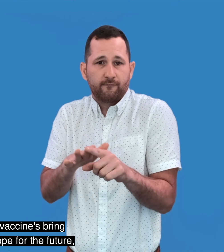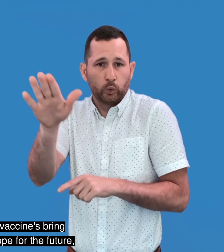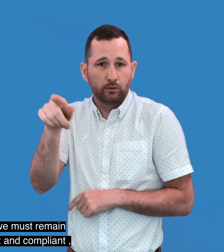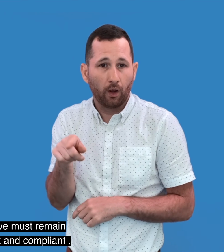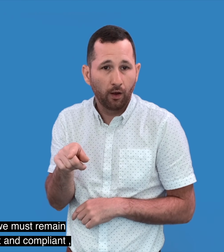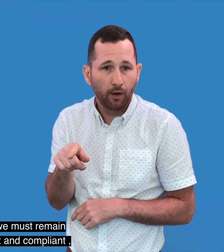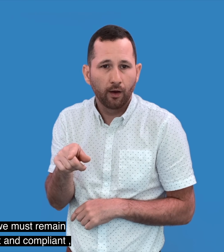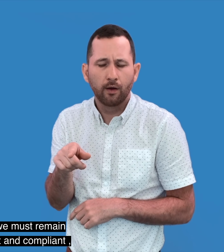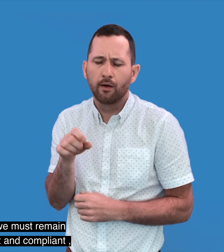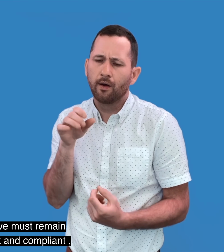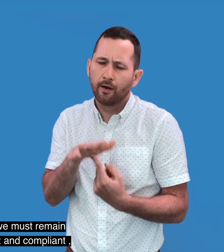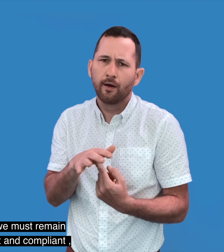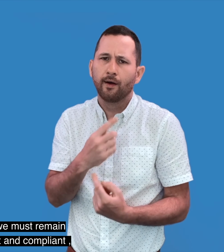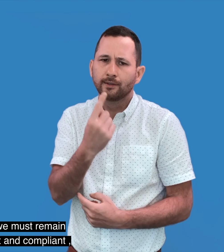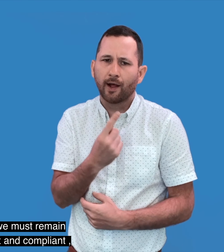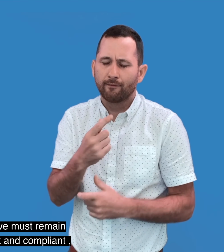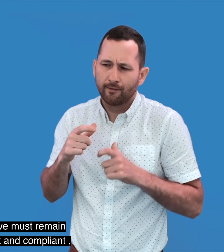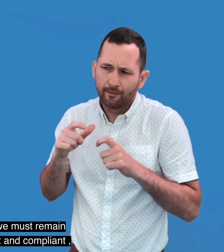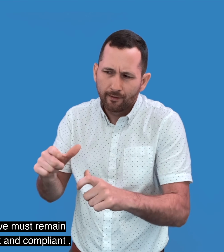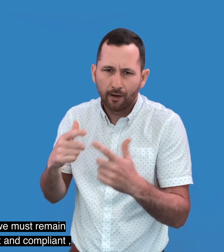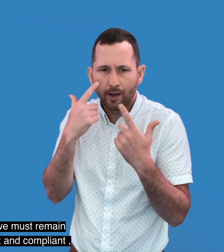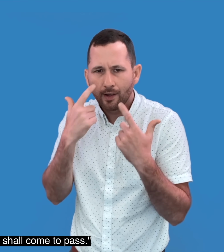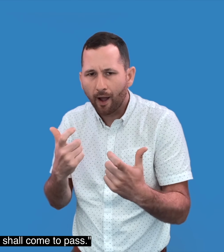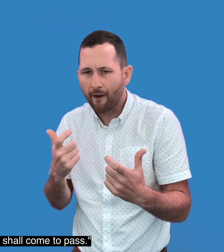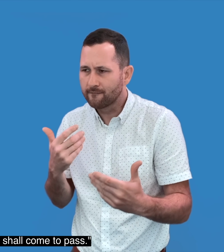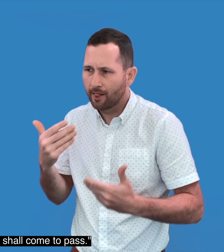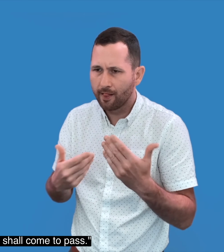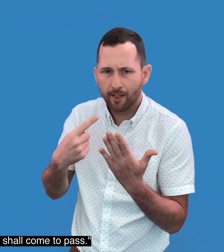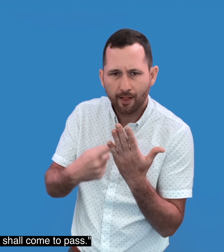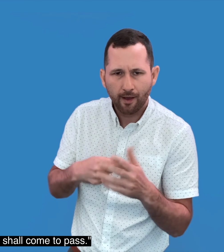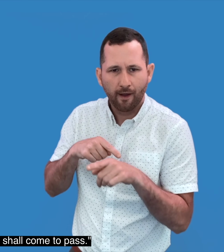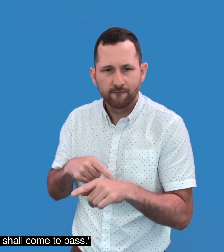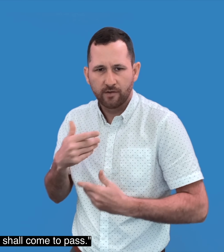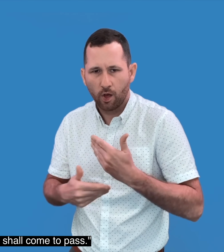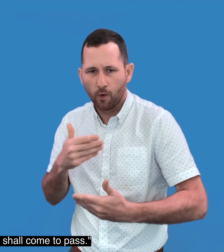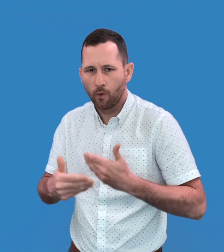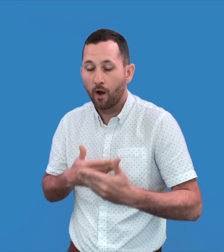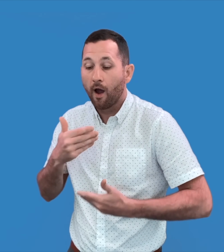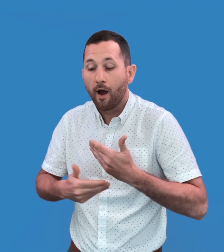but we must remain vigilant and compliant, for this too shall come to pass.